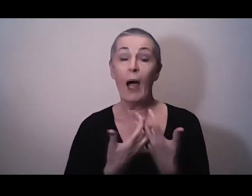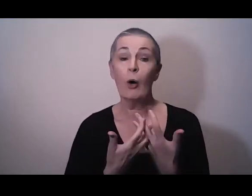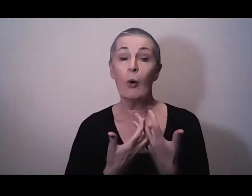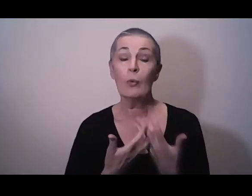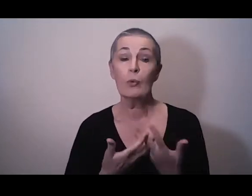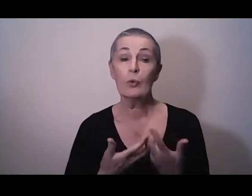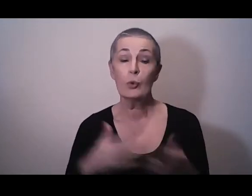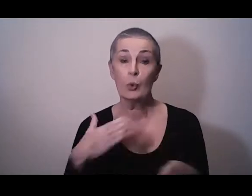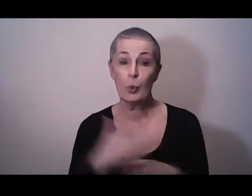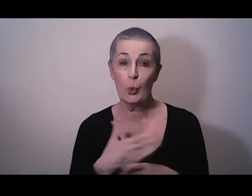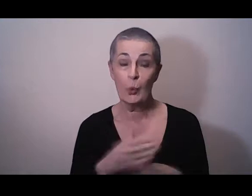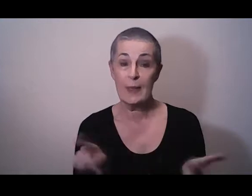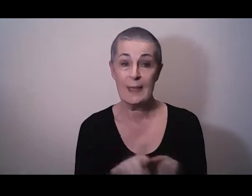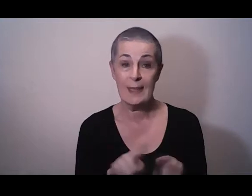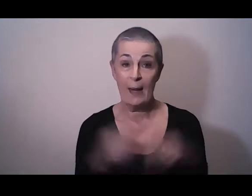not that that matters.